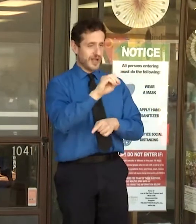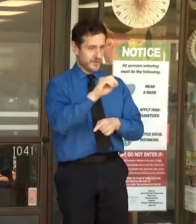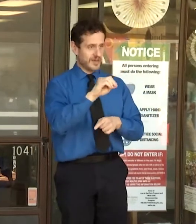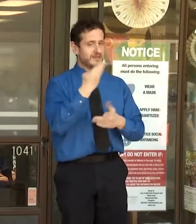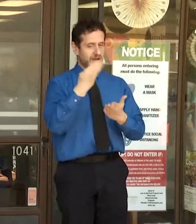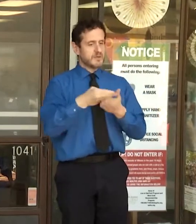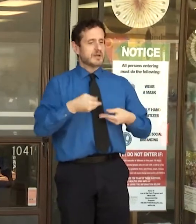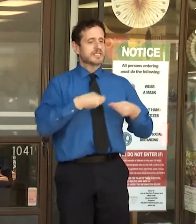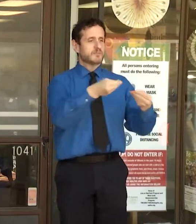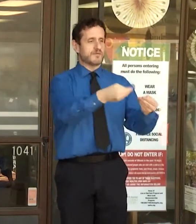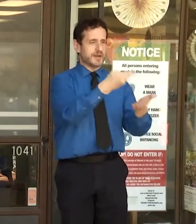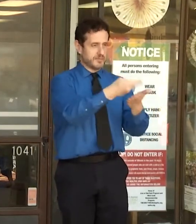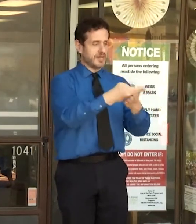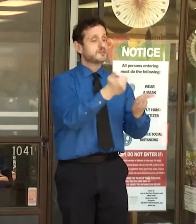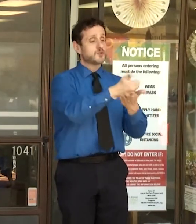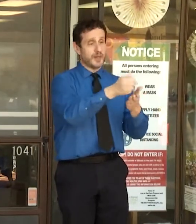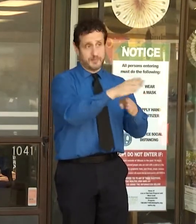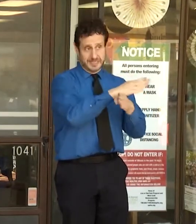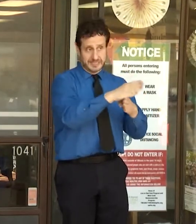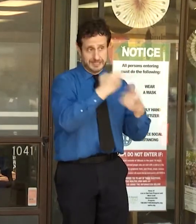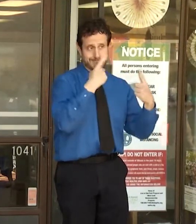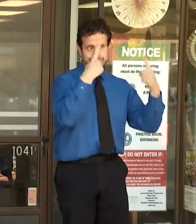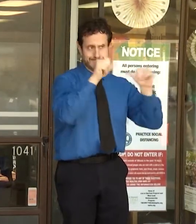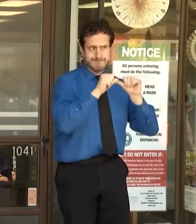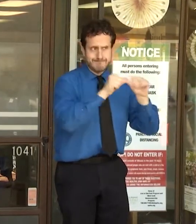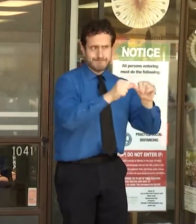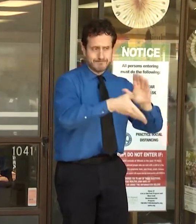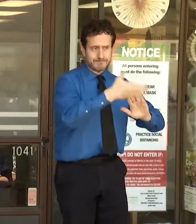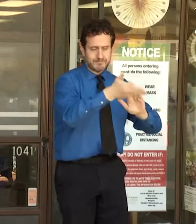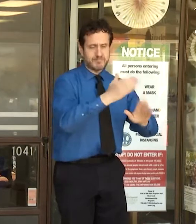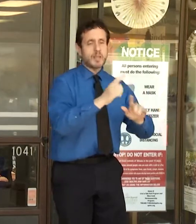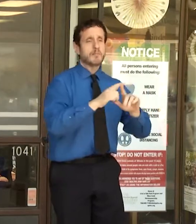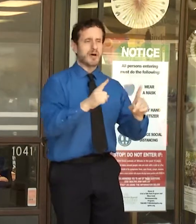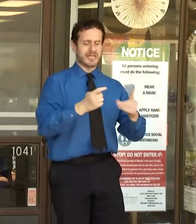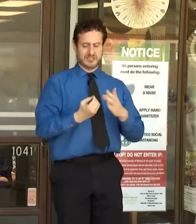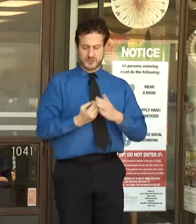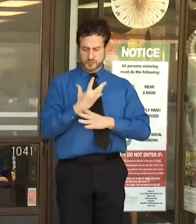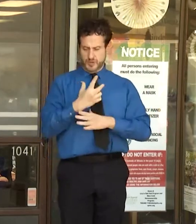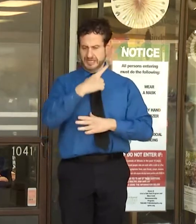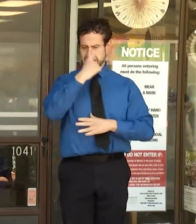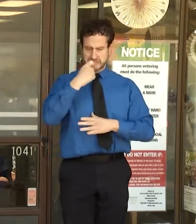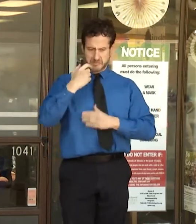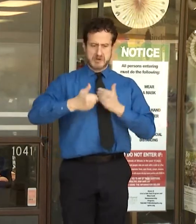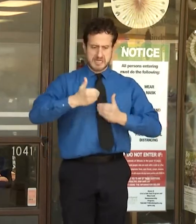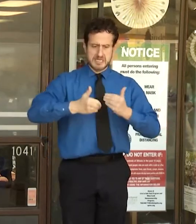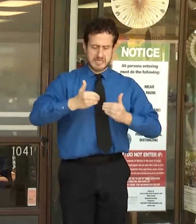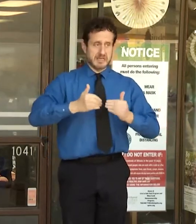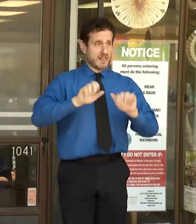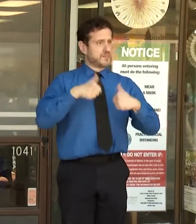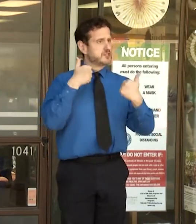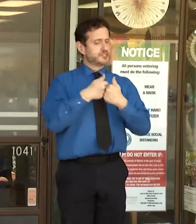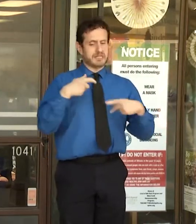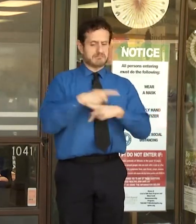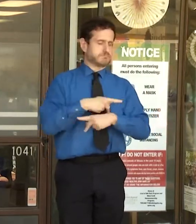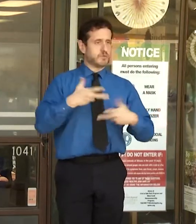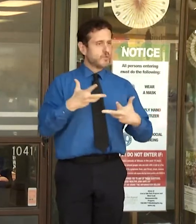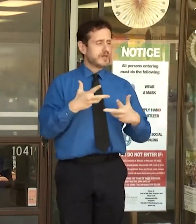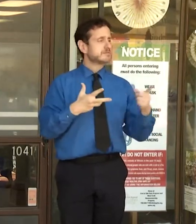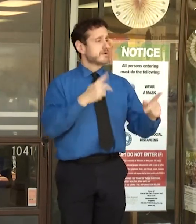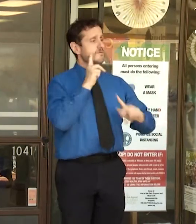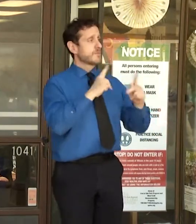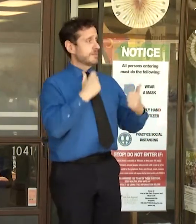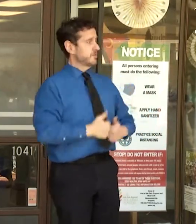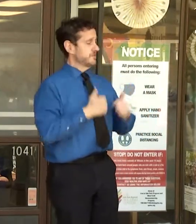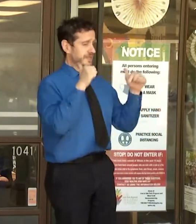as the spring and the summer rolled on, it became clear that the greatest challenge facing our communities would be for residents to stay